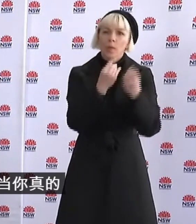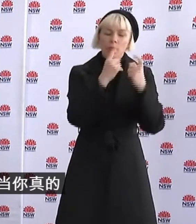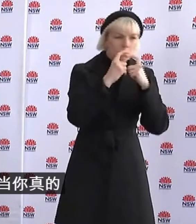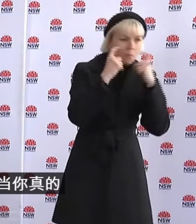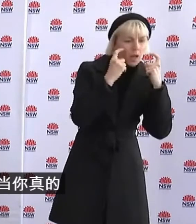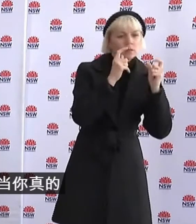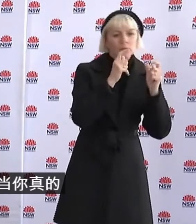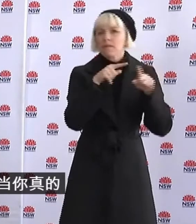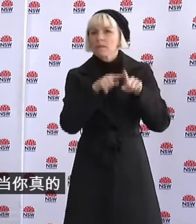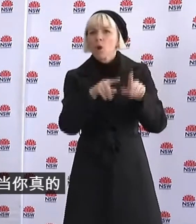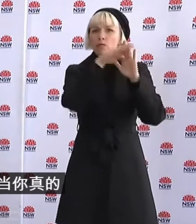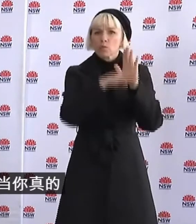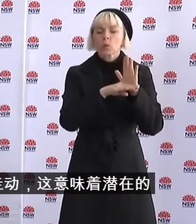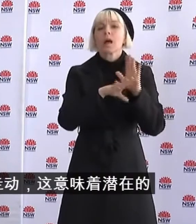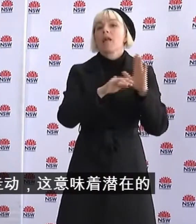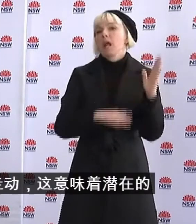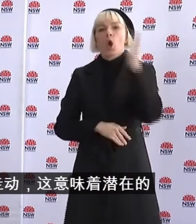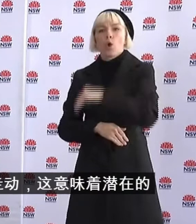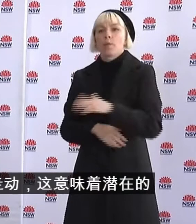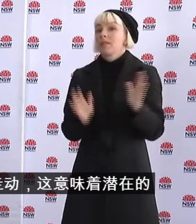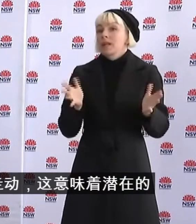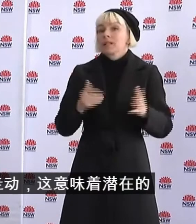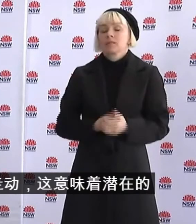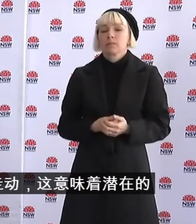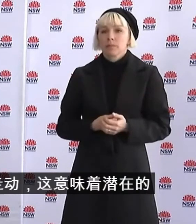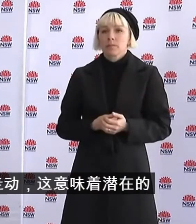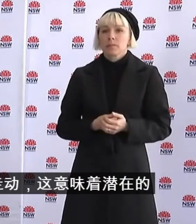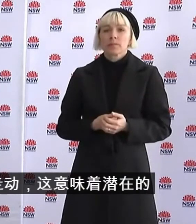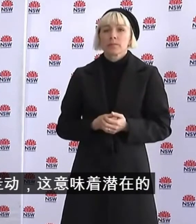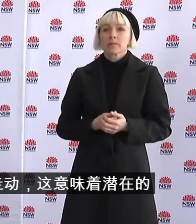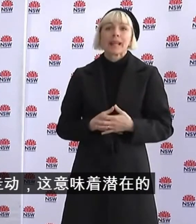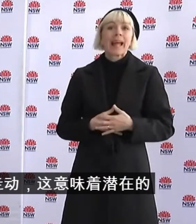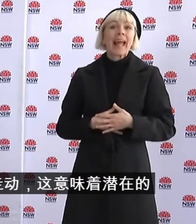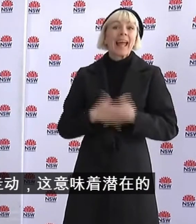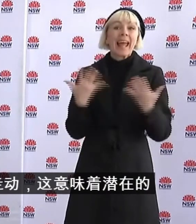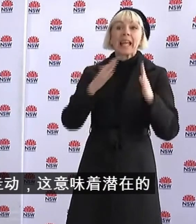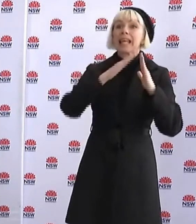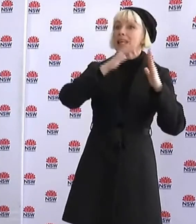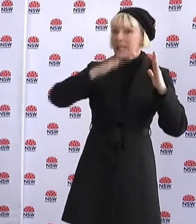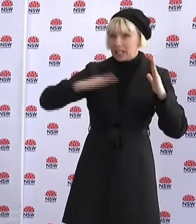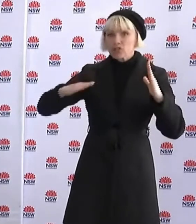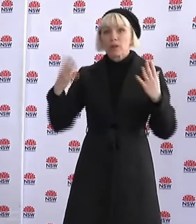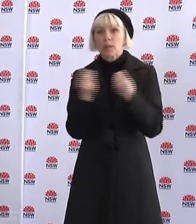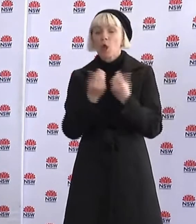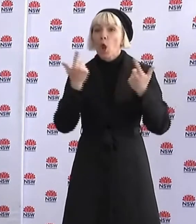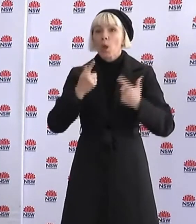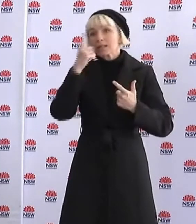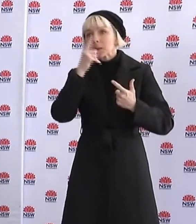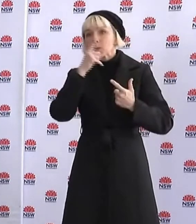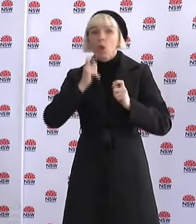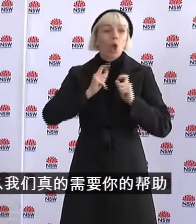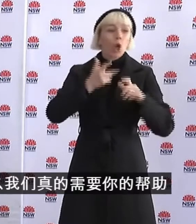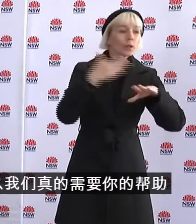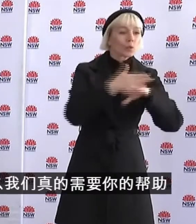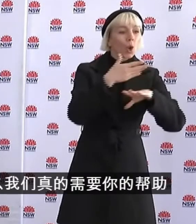And when you have literally in any industry, thousands of people moving around, that means potentially thousands of cases of transmission every